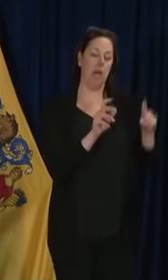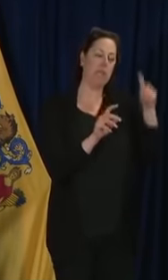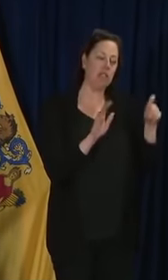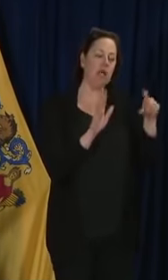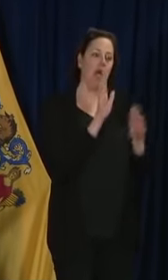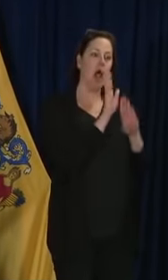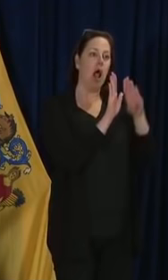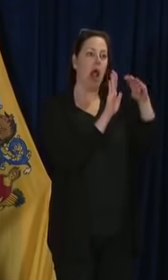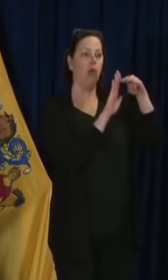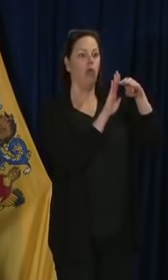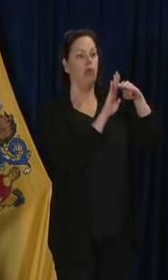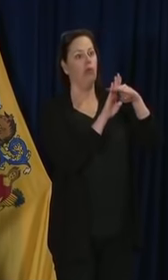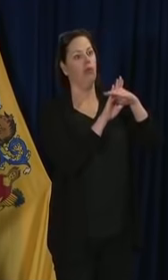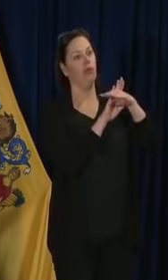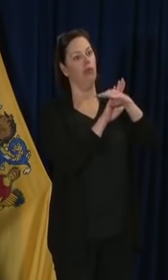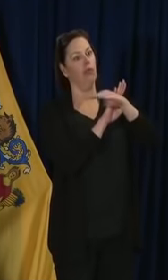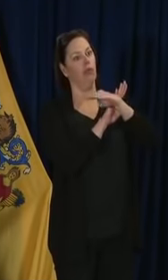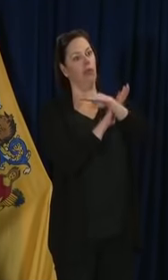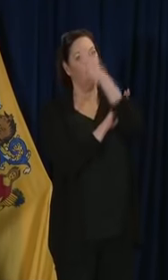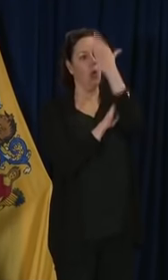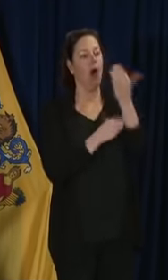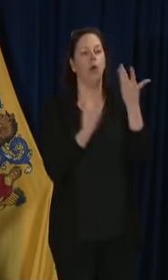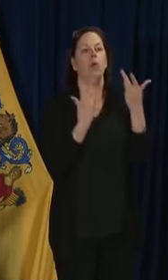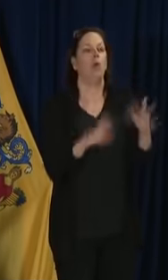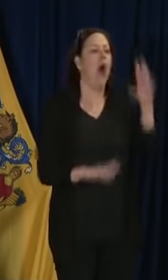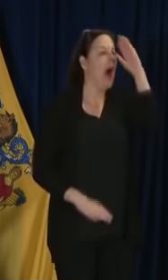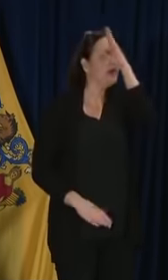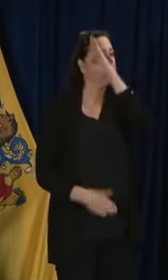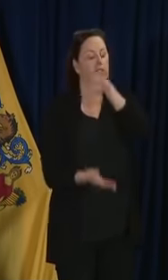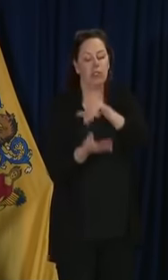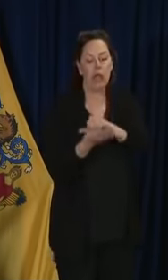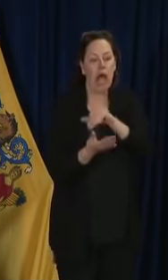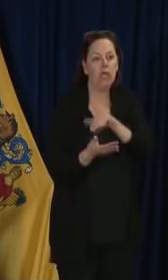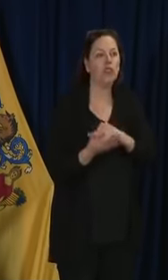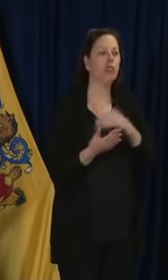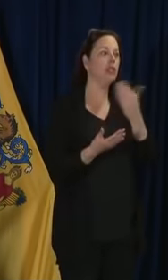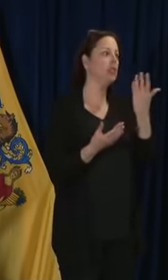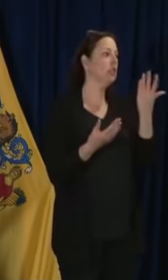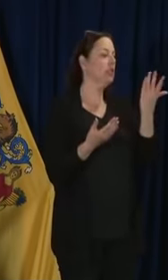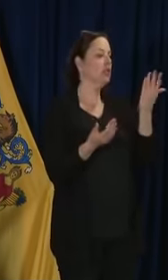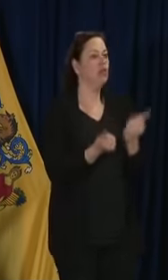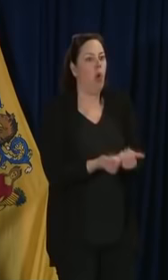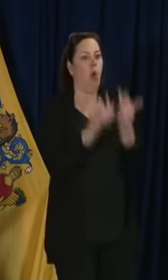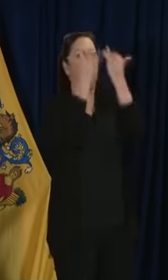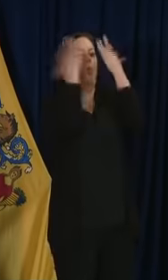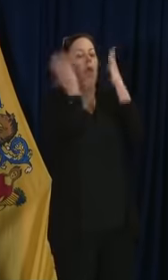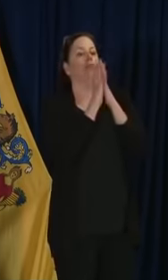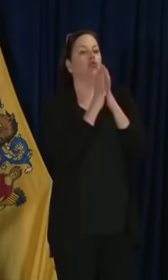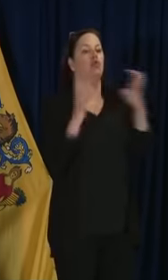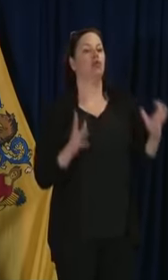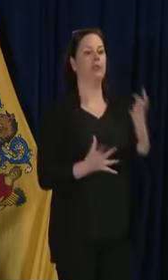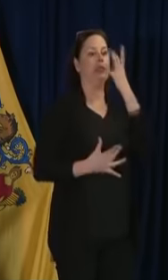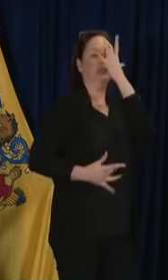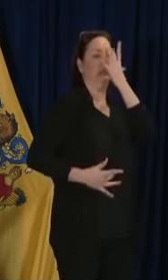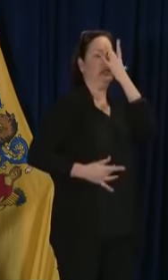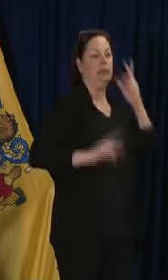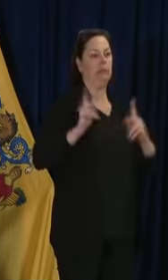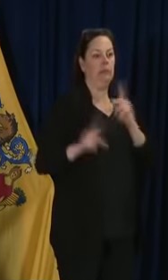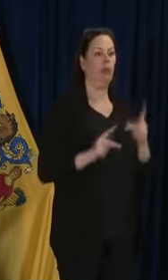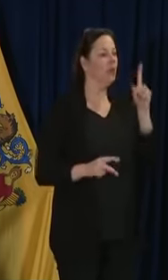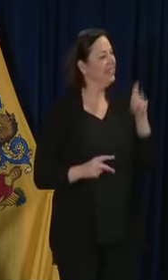our healthcare system. We all must take seriously the need for social distancing that can help slow the spread